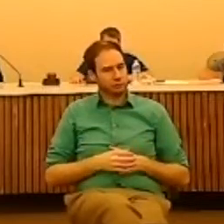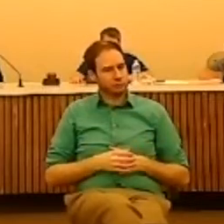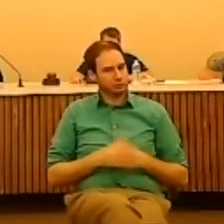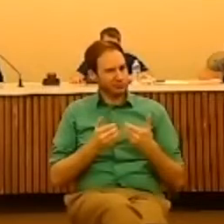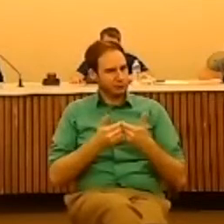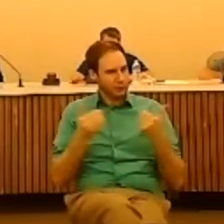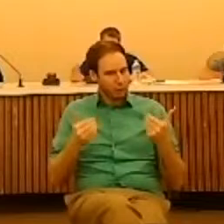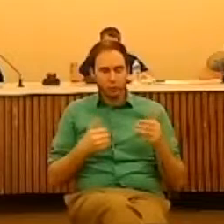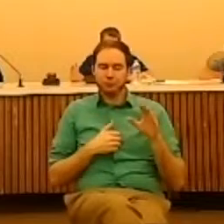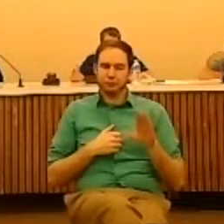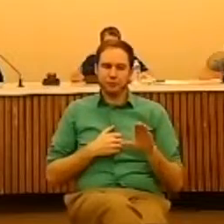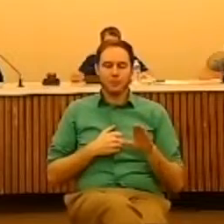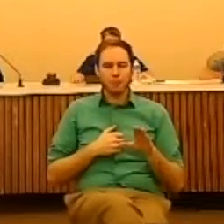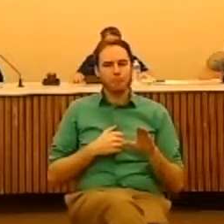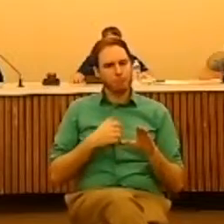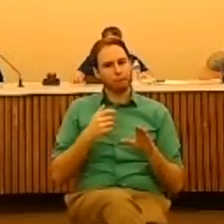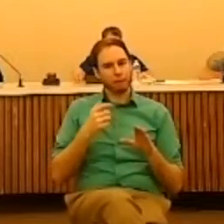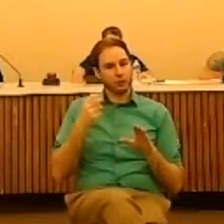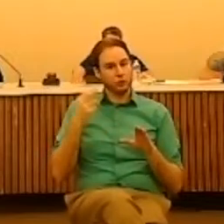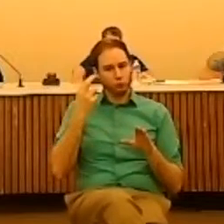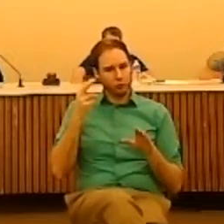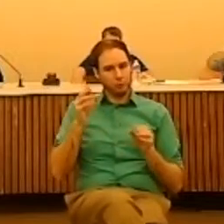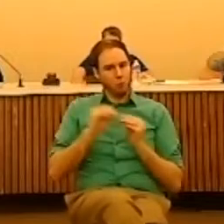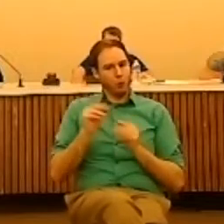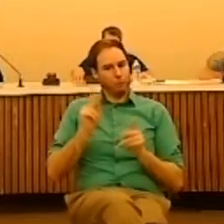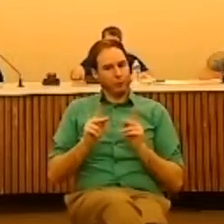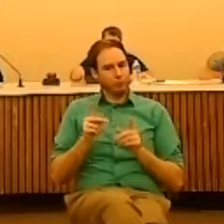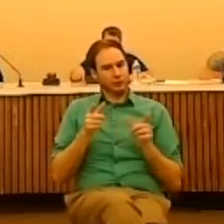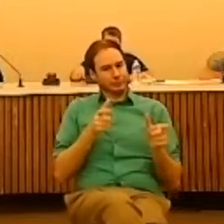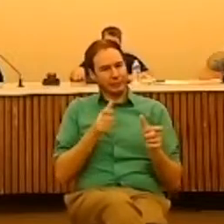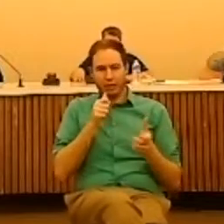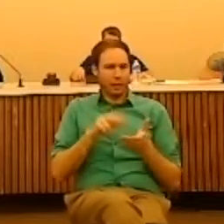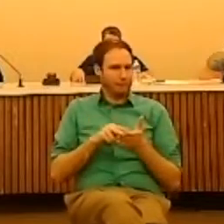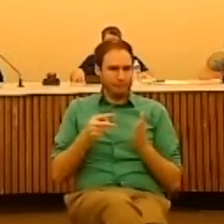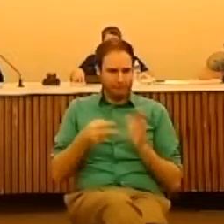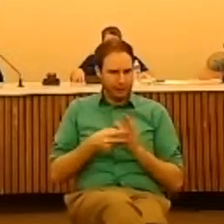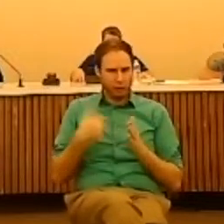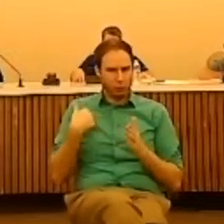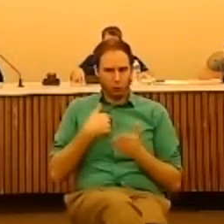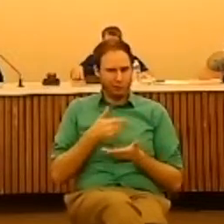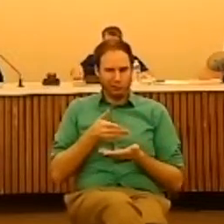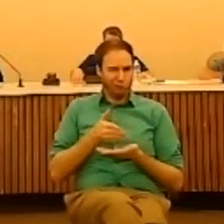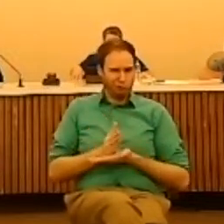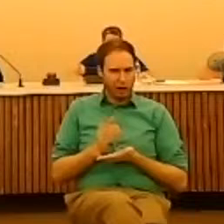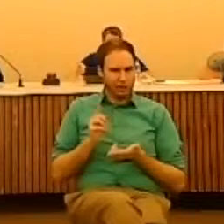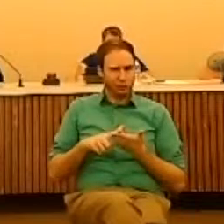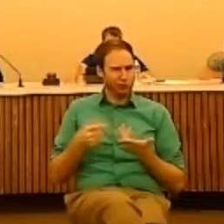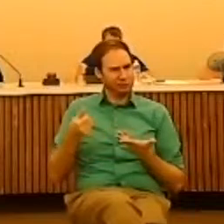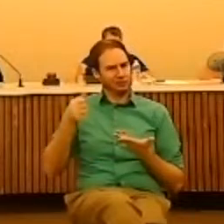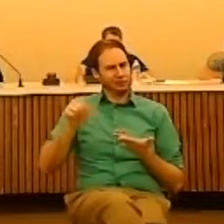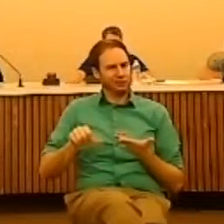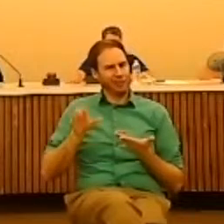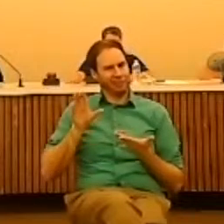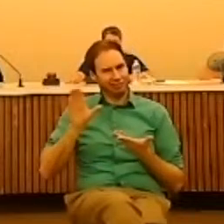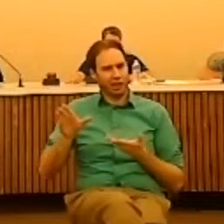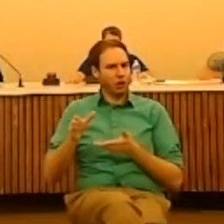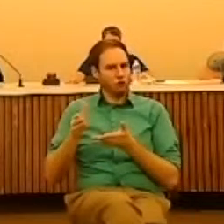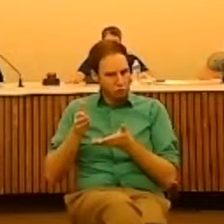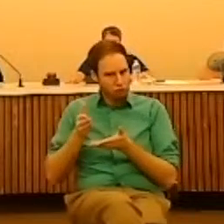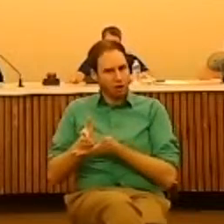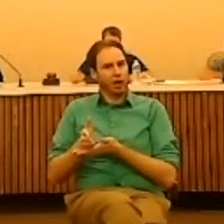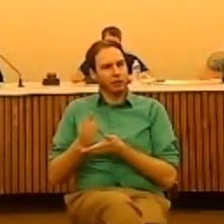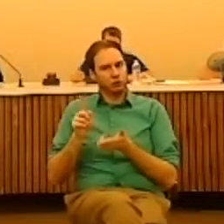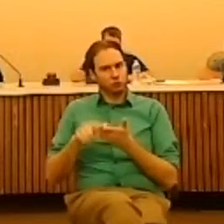But just because more people are speeding doesn't mean we have the right to take away this